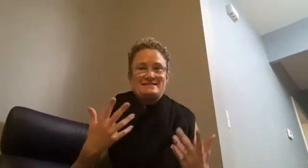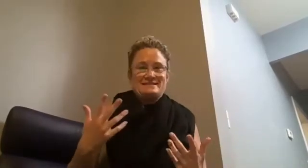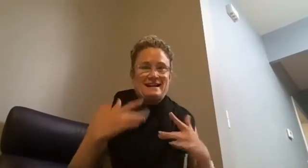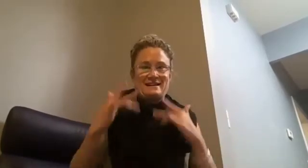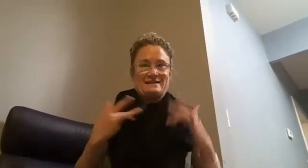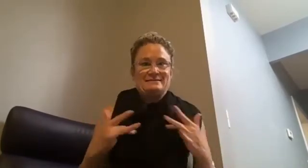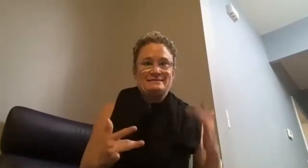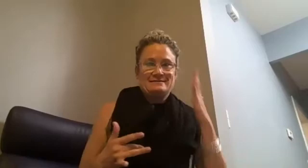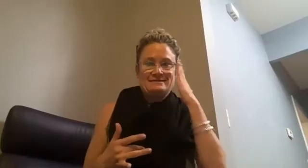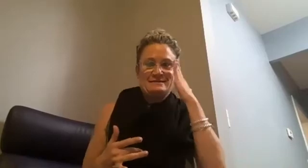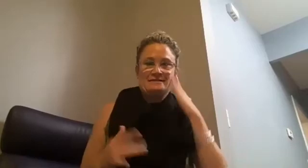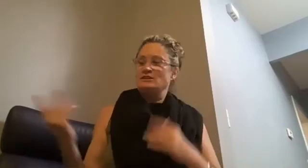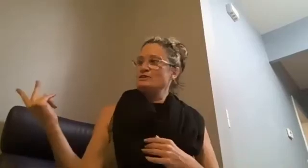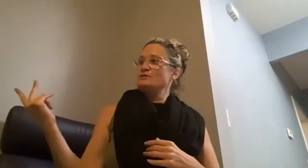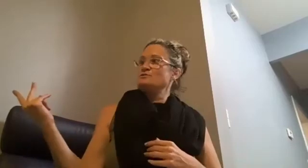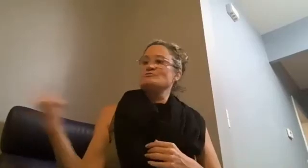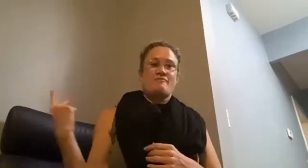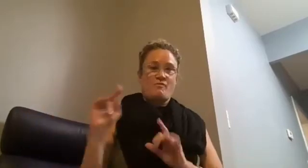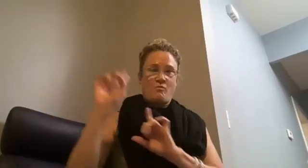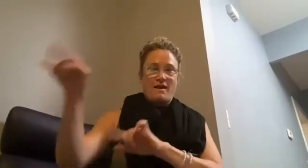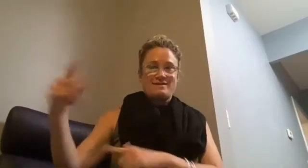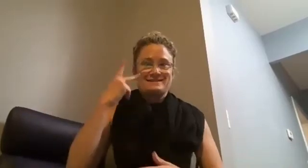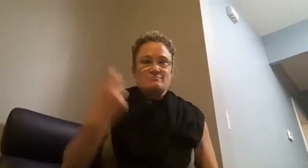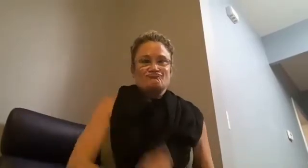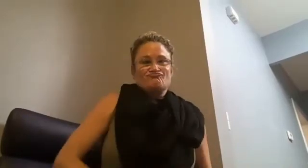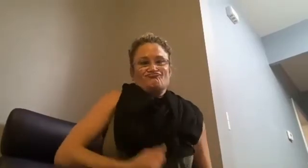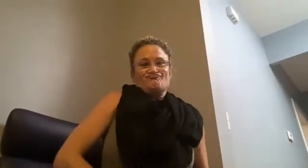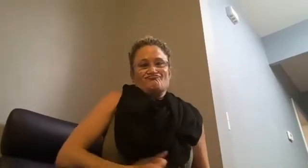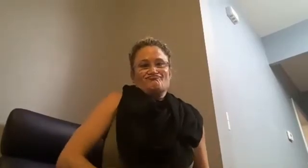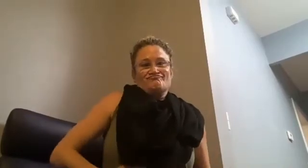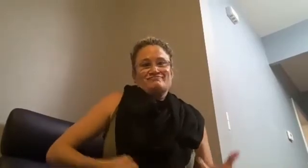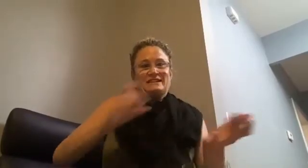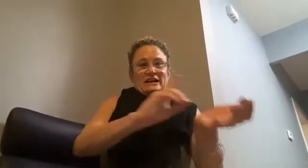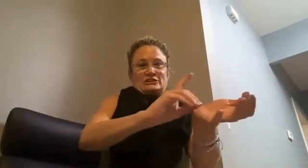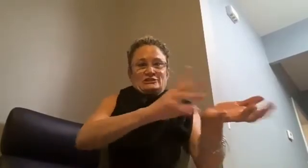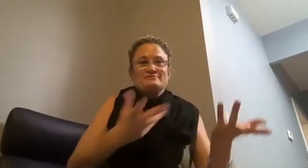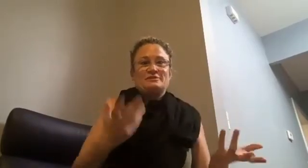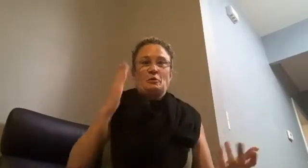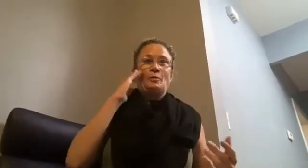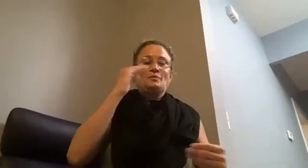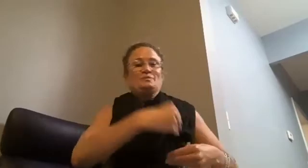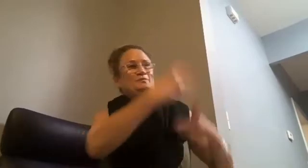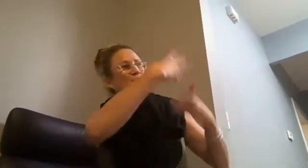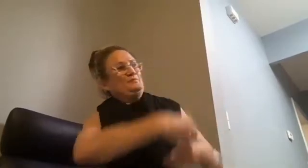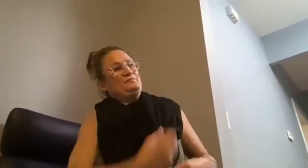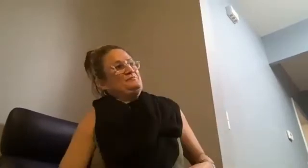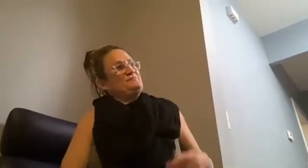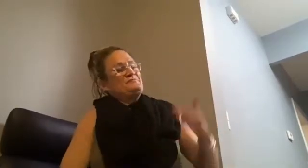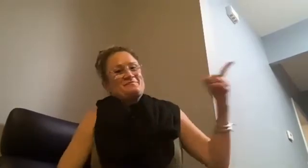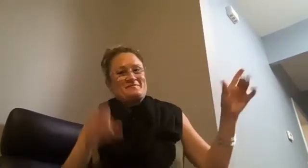And we went to this one ultrasound, and they're doing the ultrasound, and they throw that up on the screen. And I have that kind of cliched experience where I'm